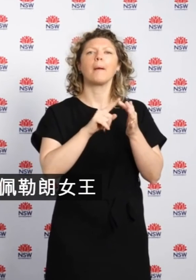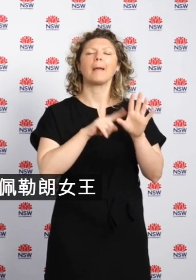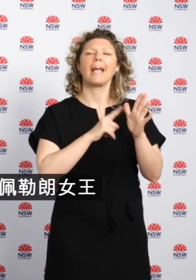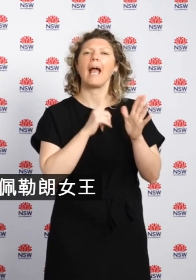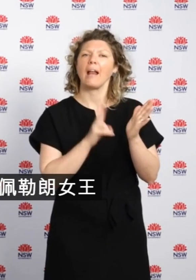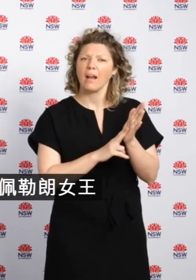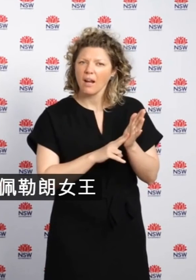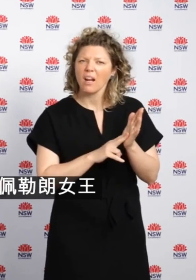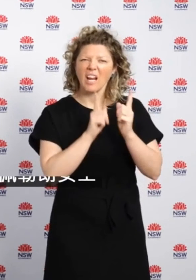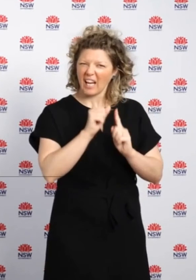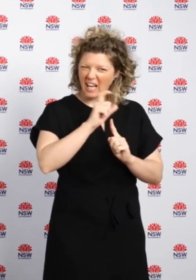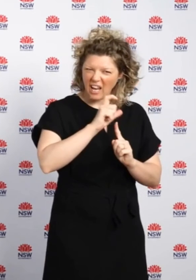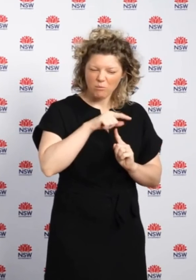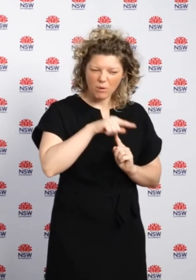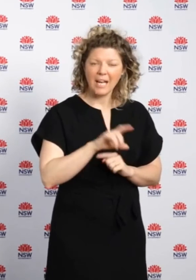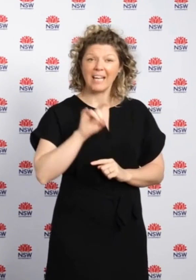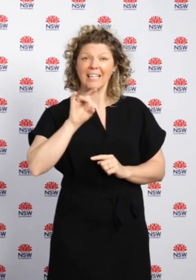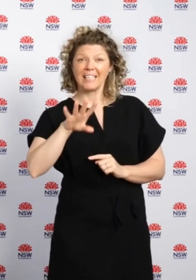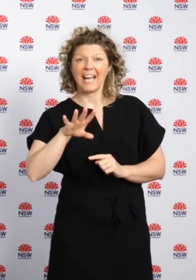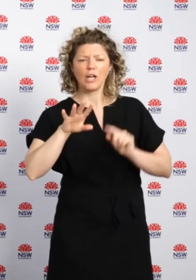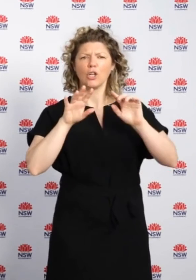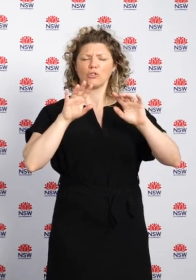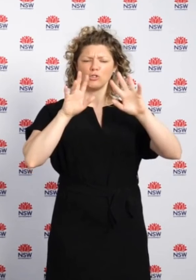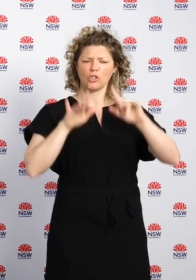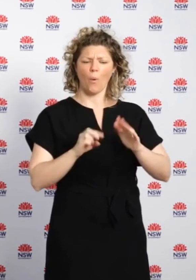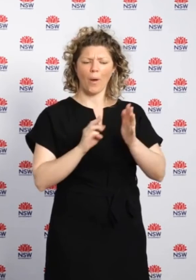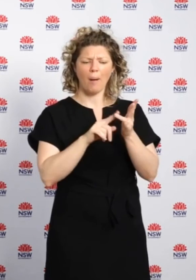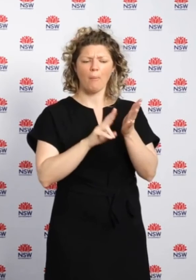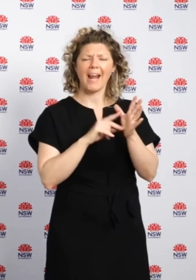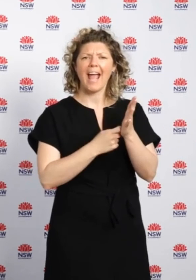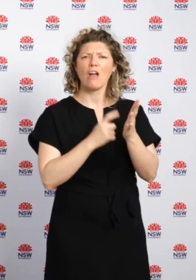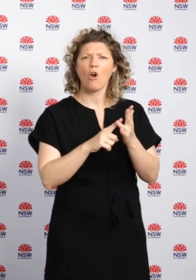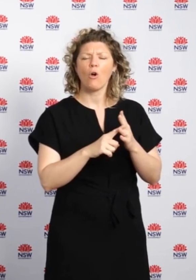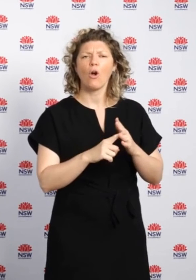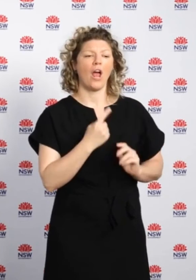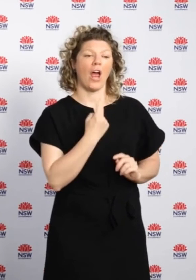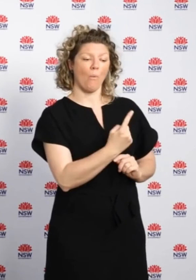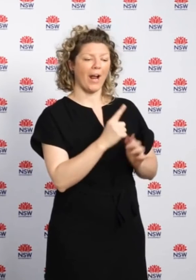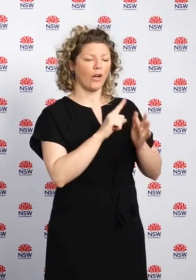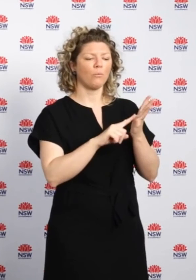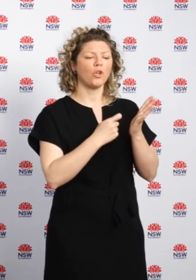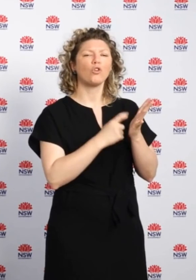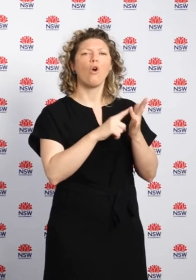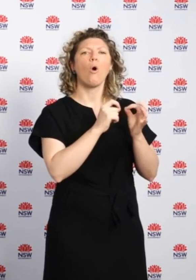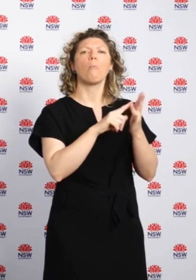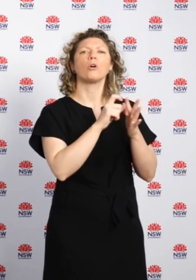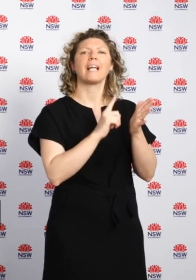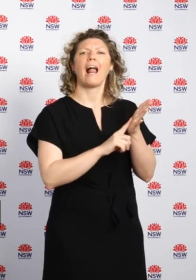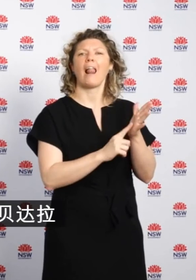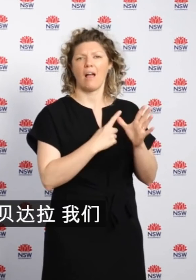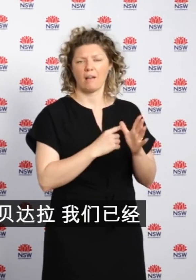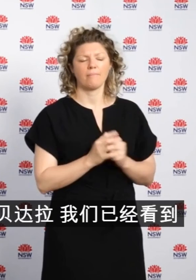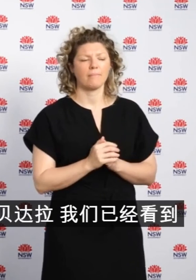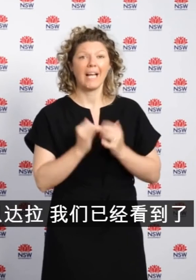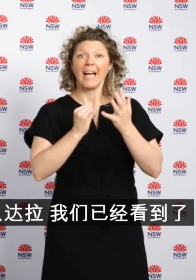region, 10 from the snowy Monero, and 1 from Euro-Bedalla. In western New